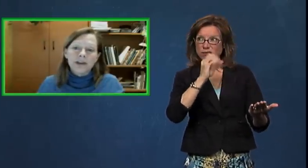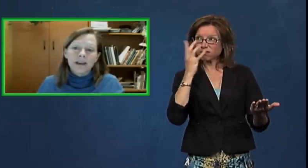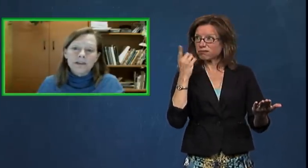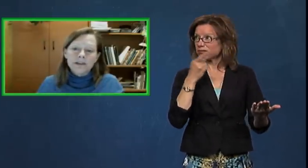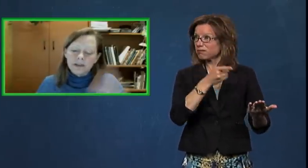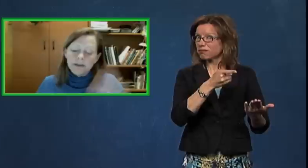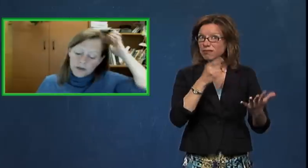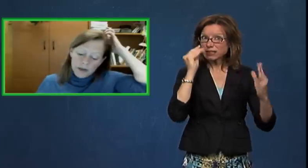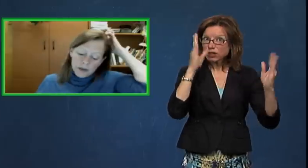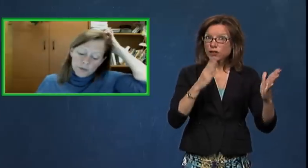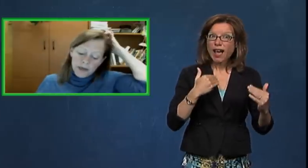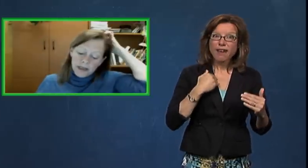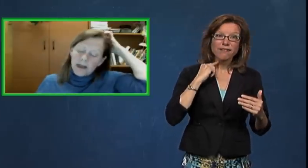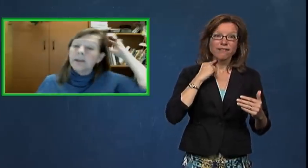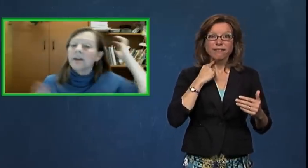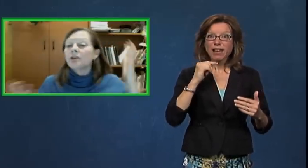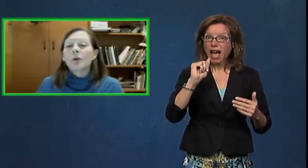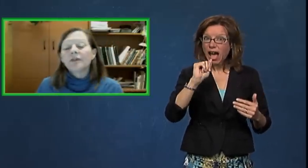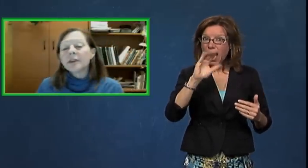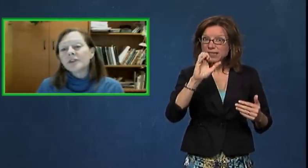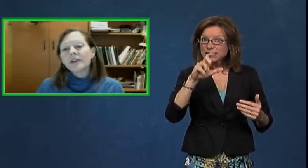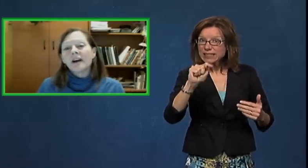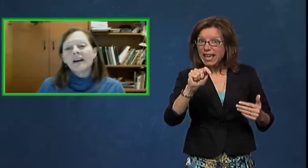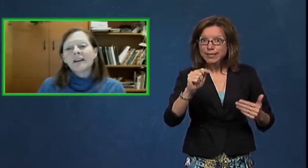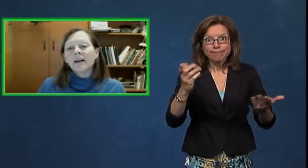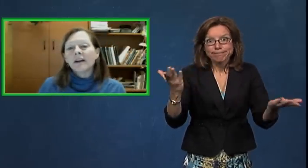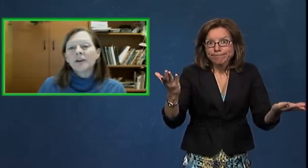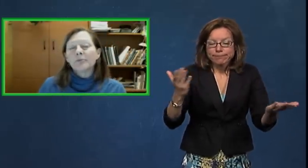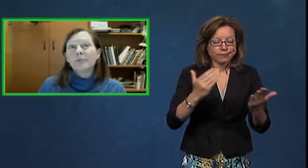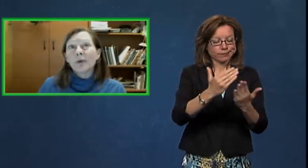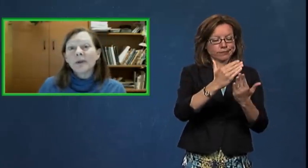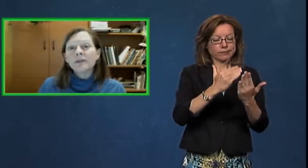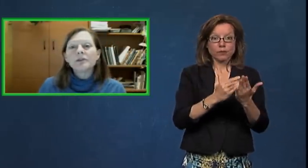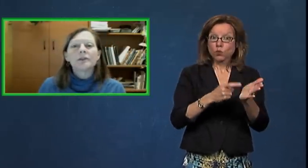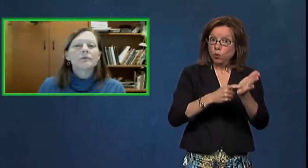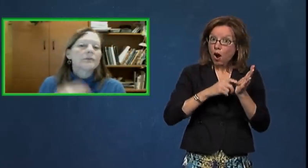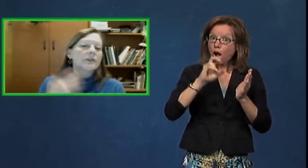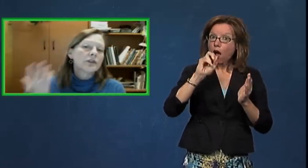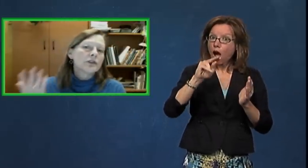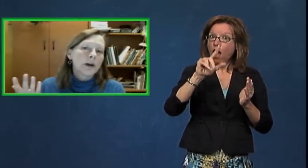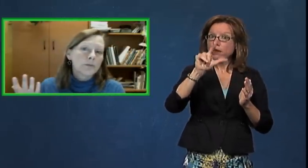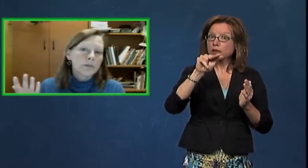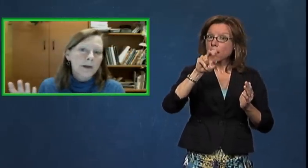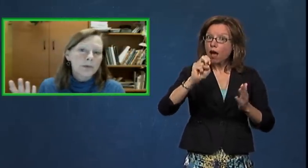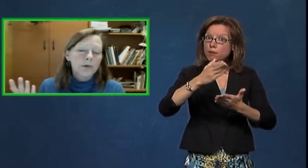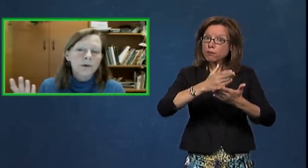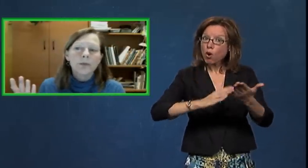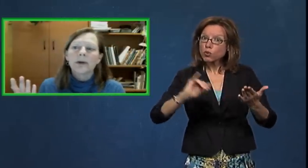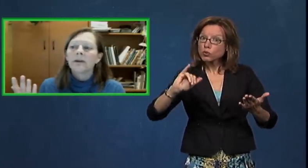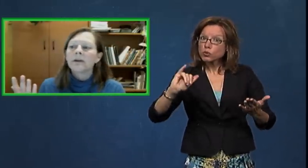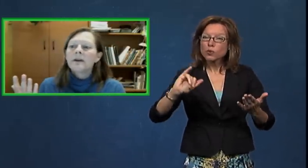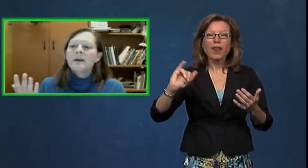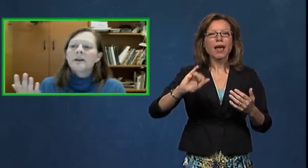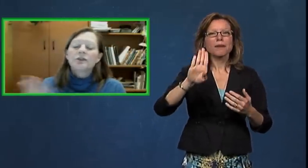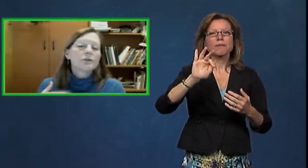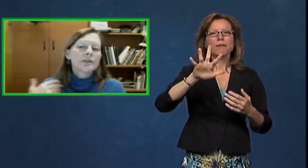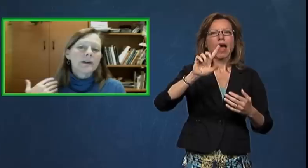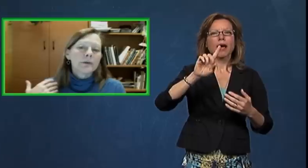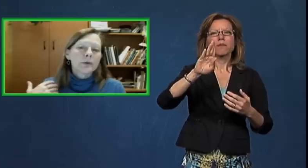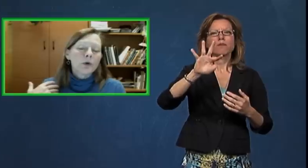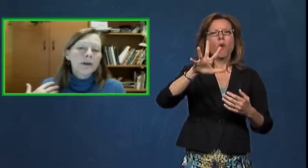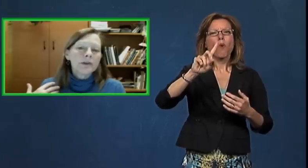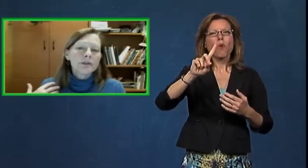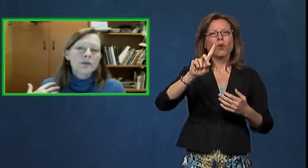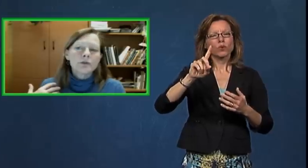has an accent. You may not yet know if there's an online component, such as on Blackboard, where students